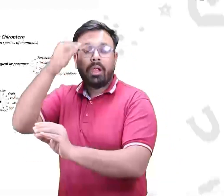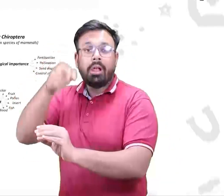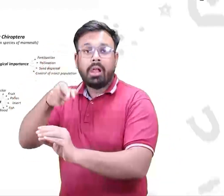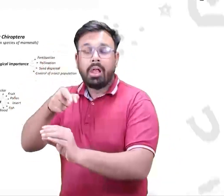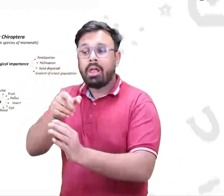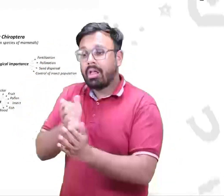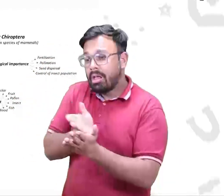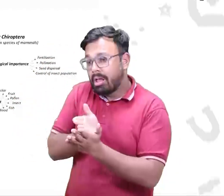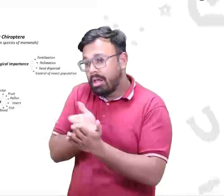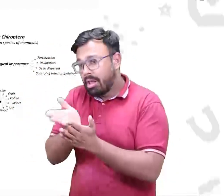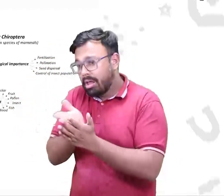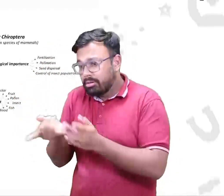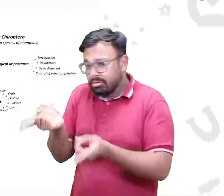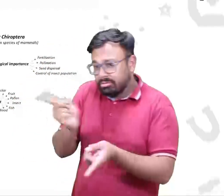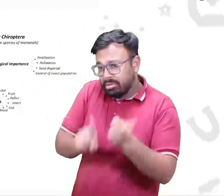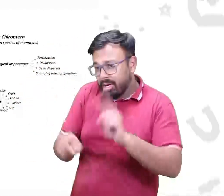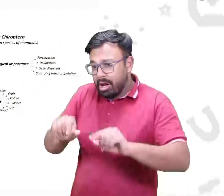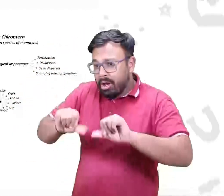cycle.